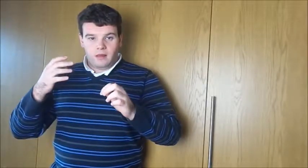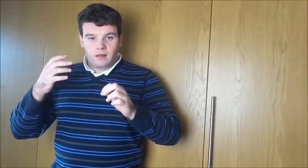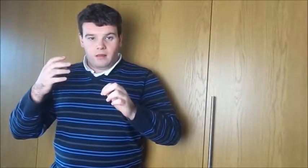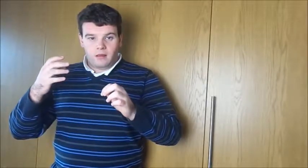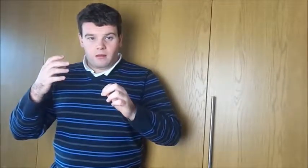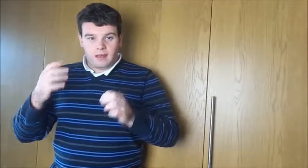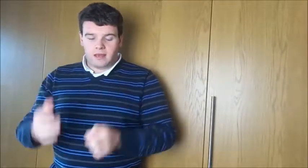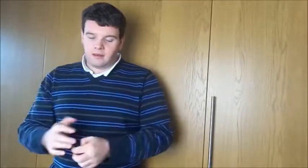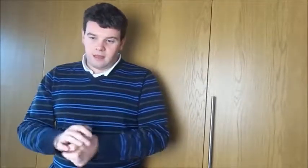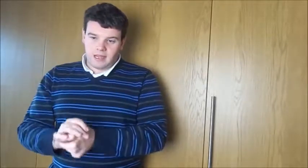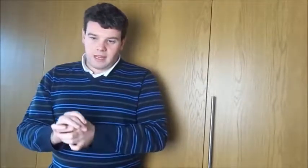in